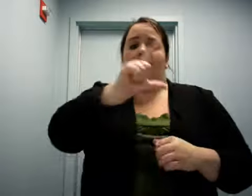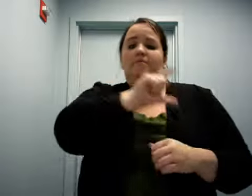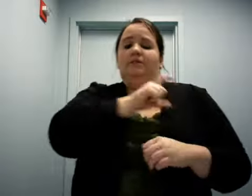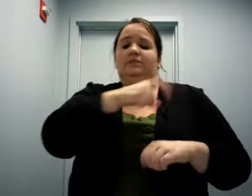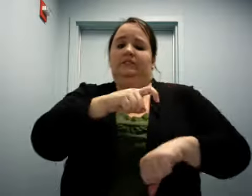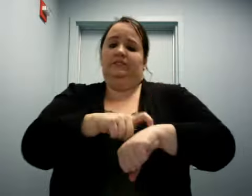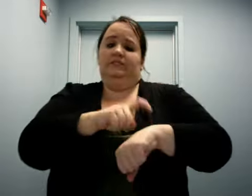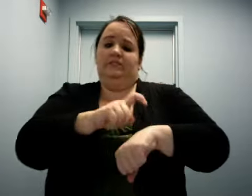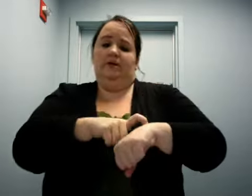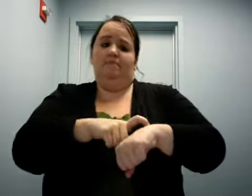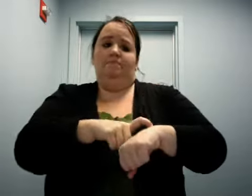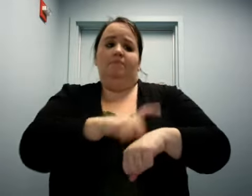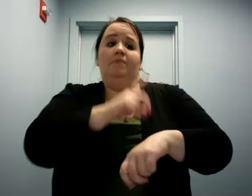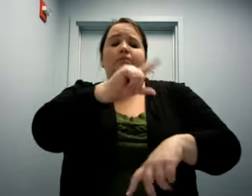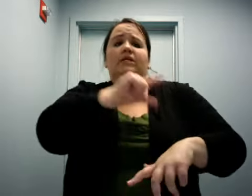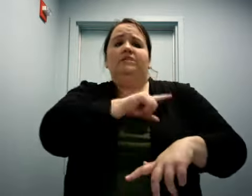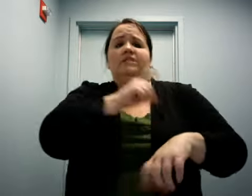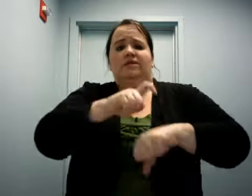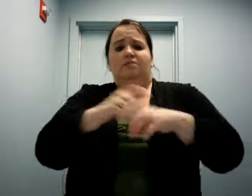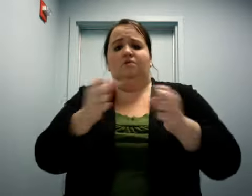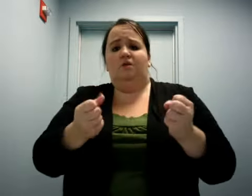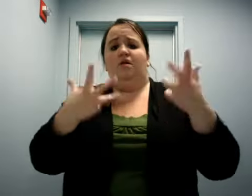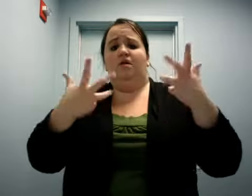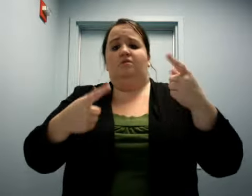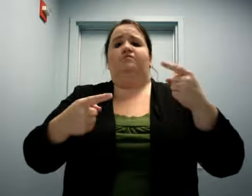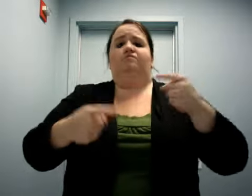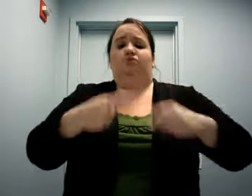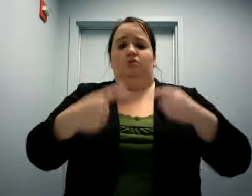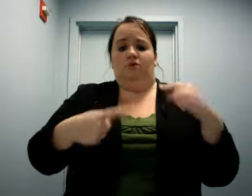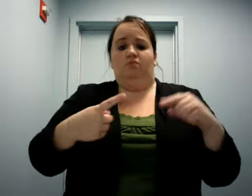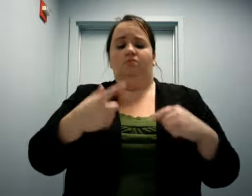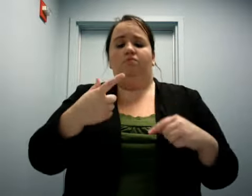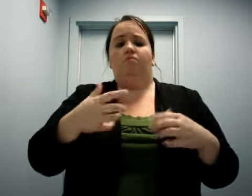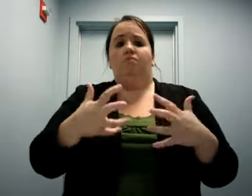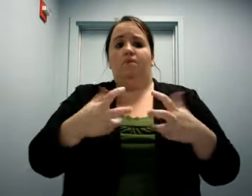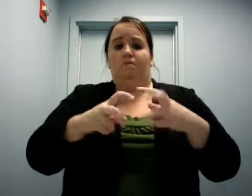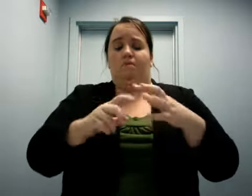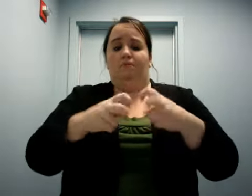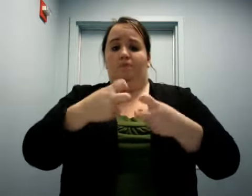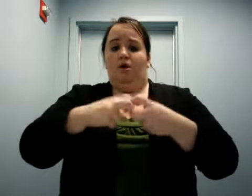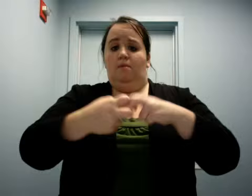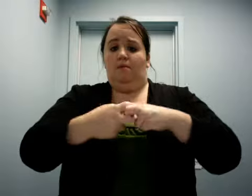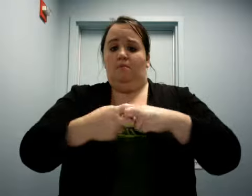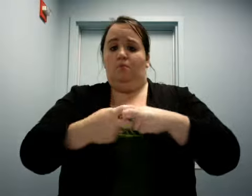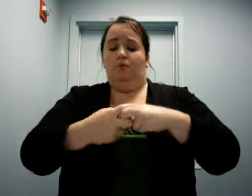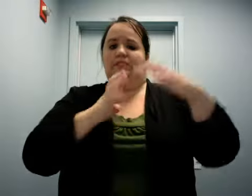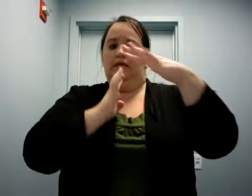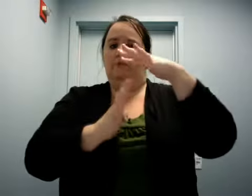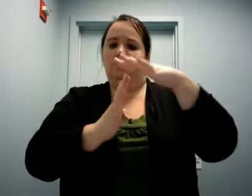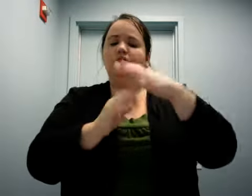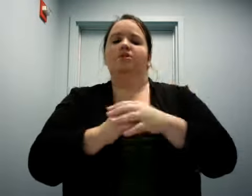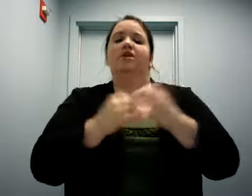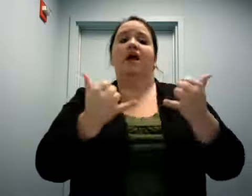and there were debates going on about immigration. And as often happens in America, immigration became synonymous with